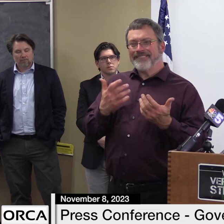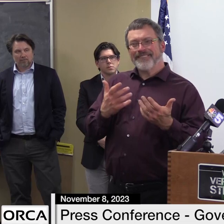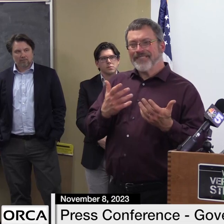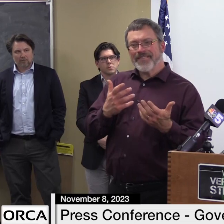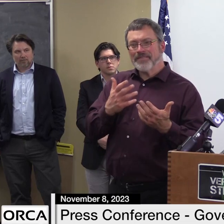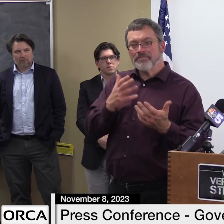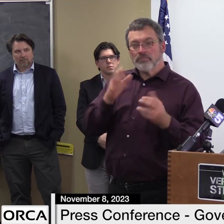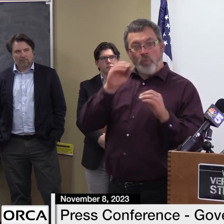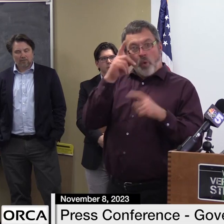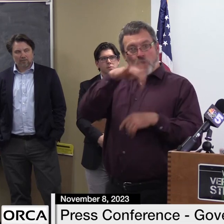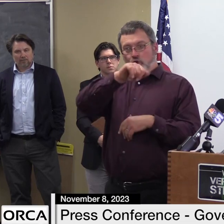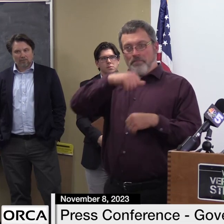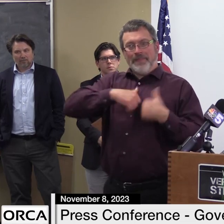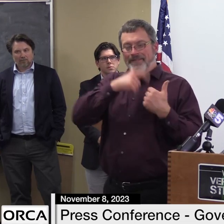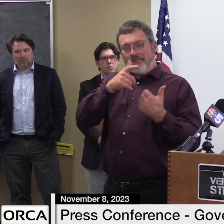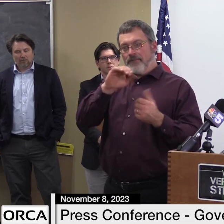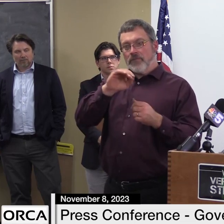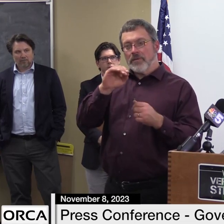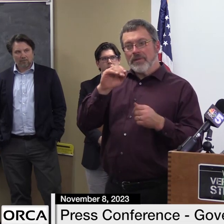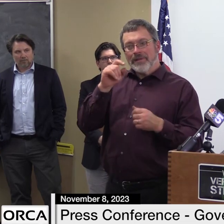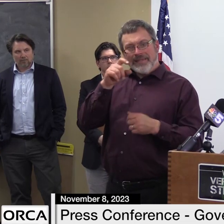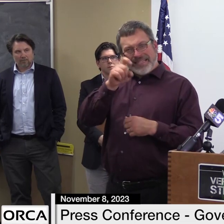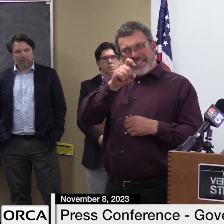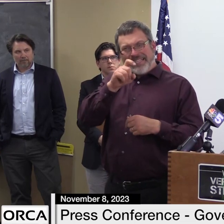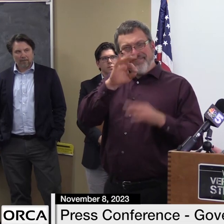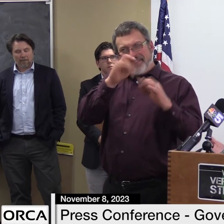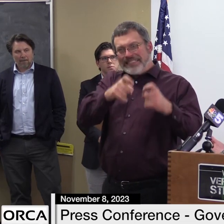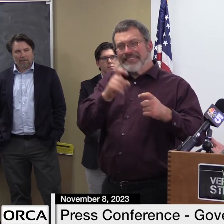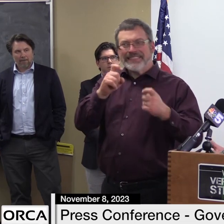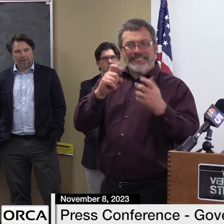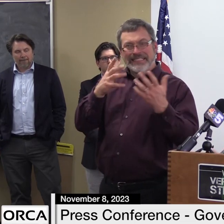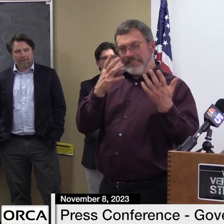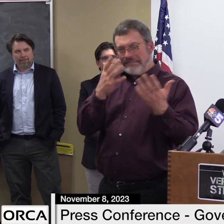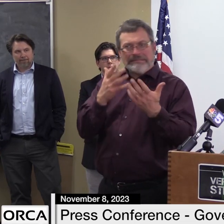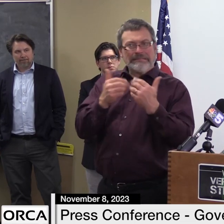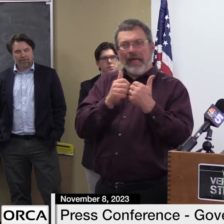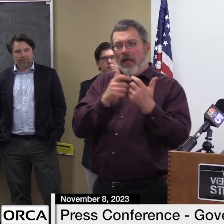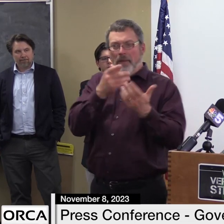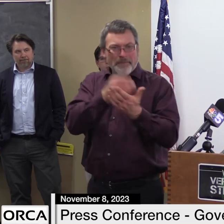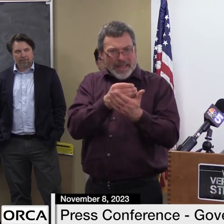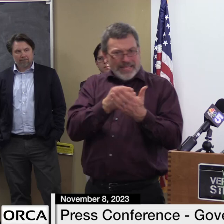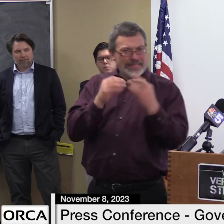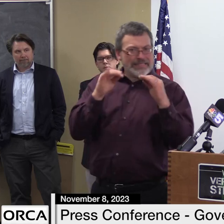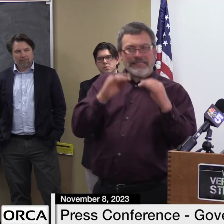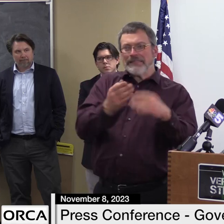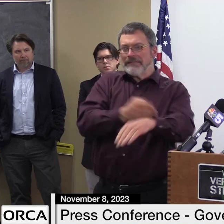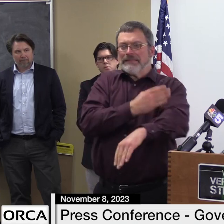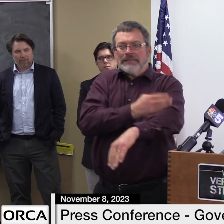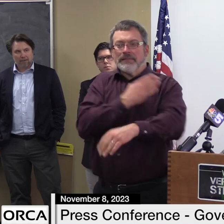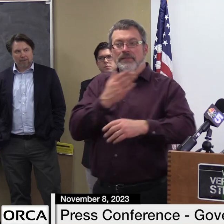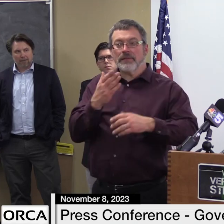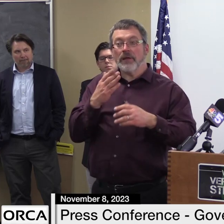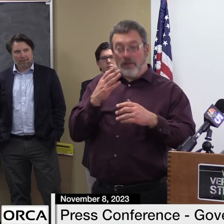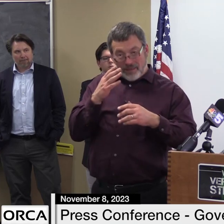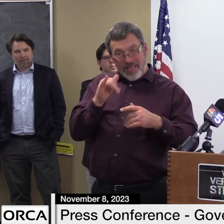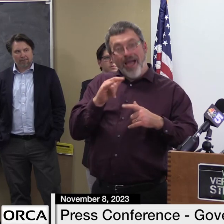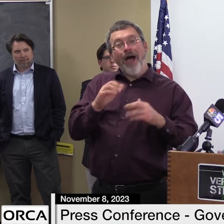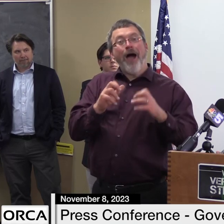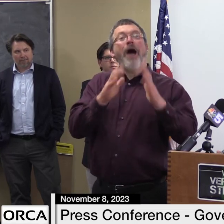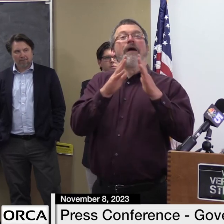anyone, but they needed help. They needed some assistance. They needed some funding in order to bring them back up